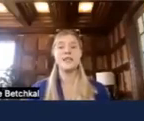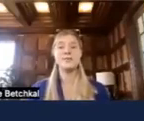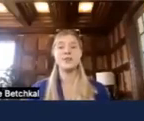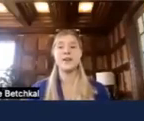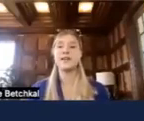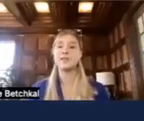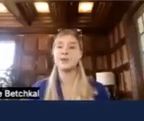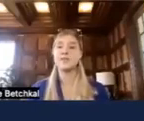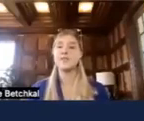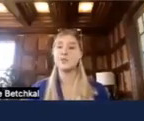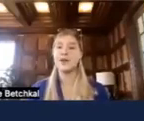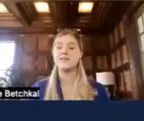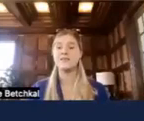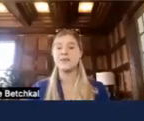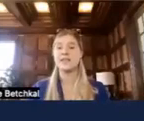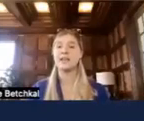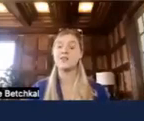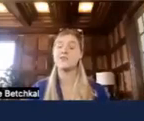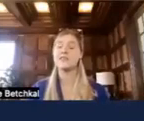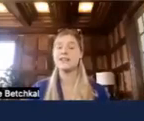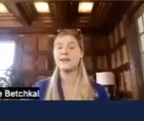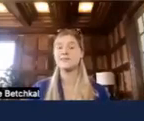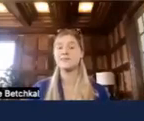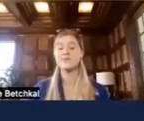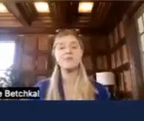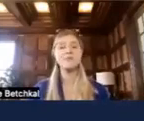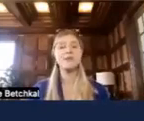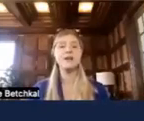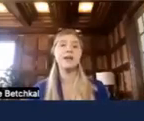using the same survey as the previous two waves to maintain internal validity.